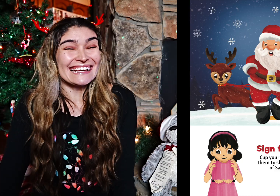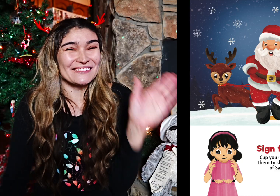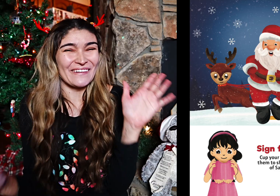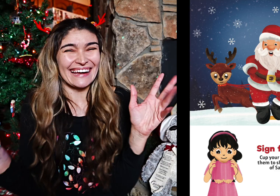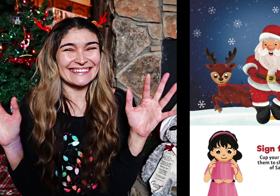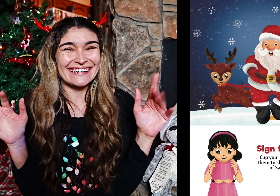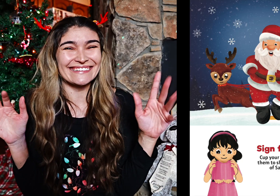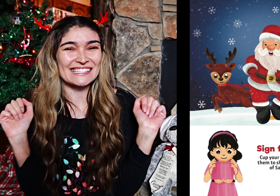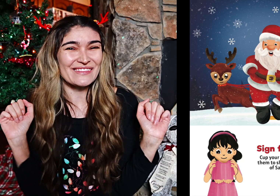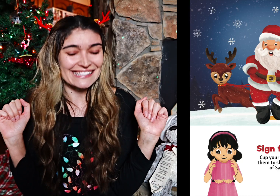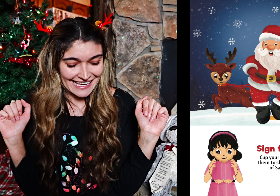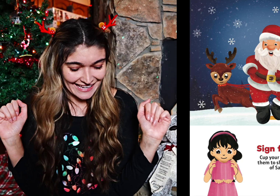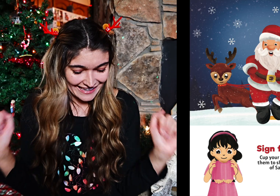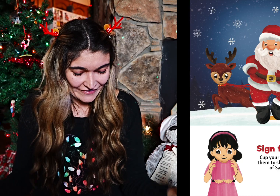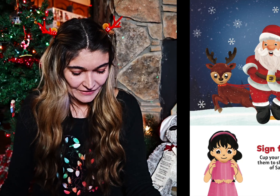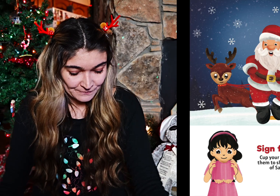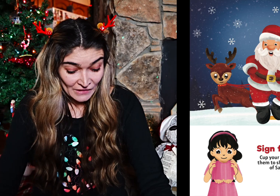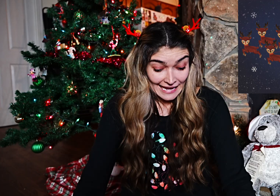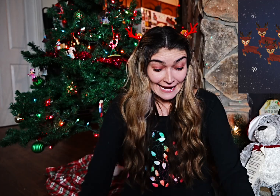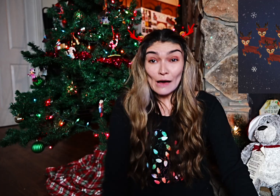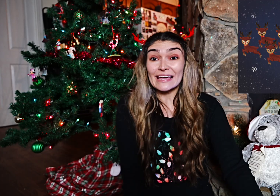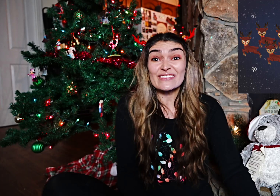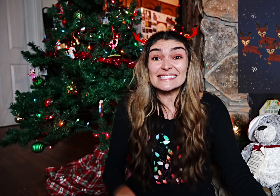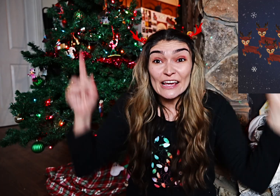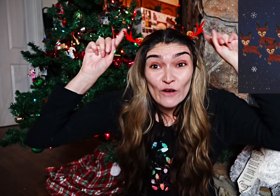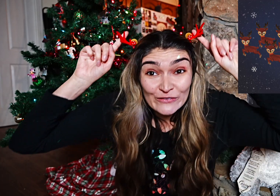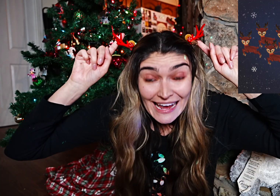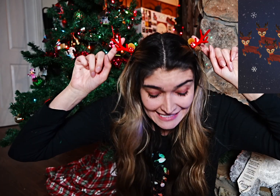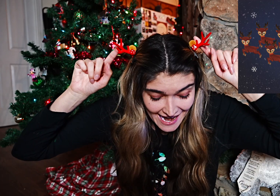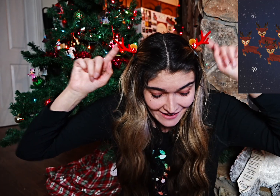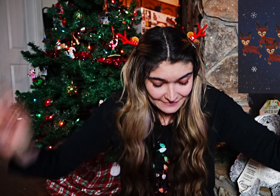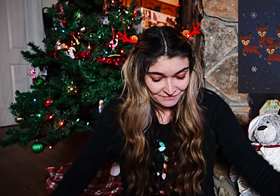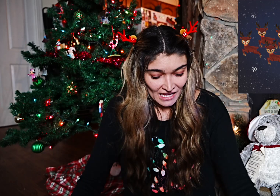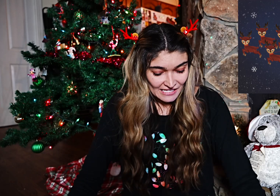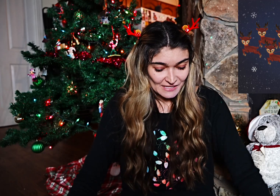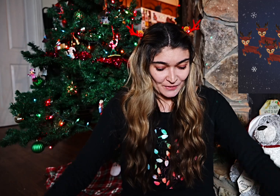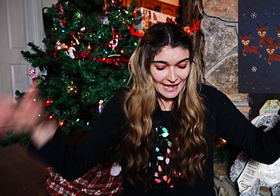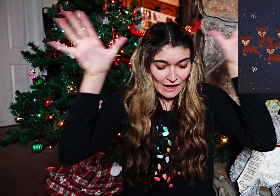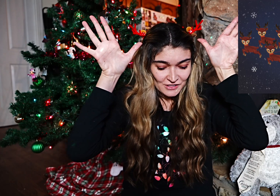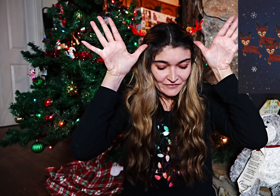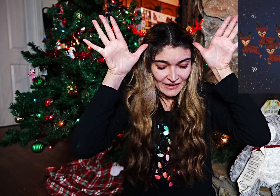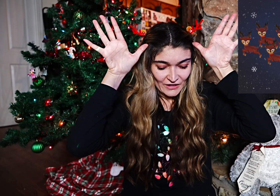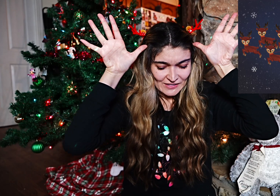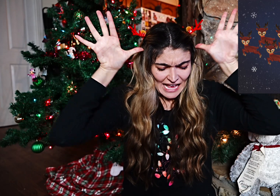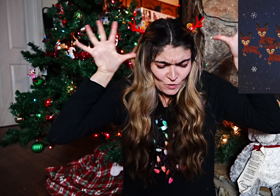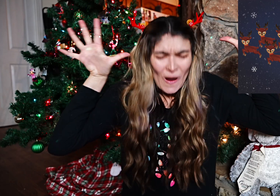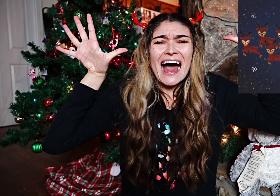It's finally Christmas Eve. Now we have the sign for reindeer. Spread out your fingers as